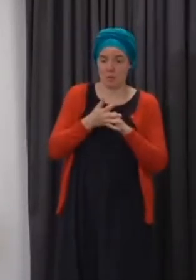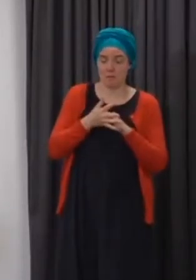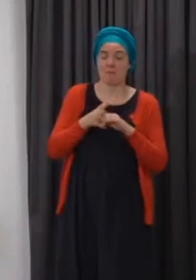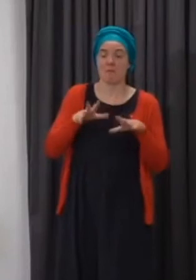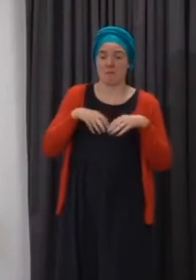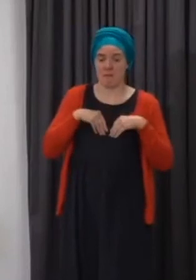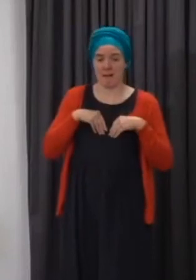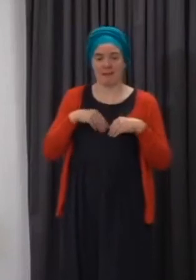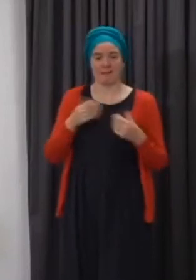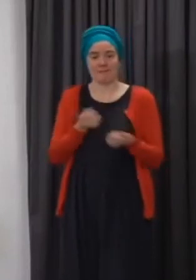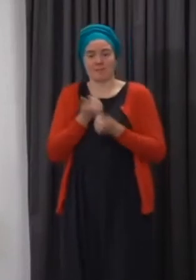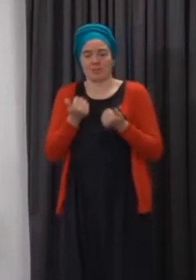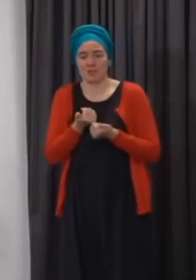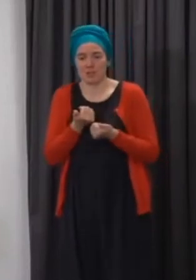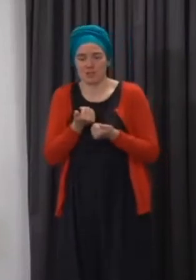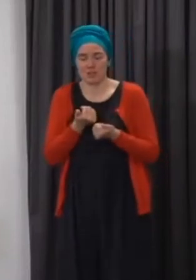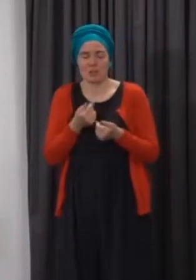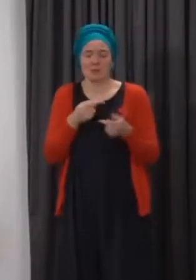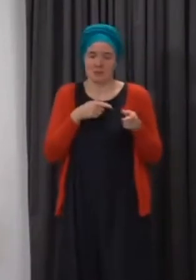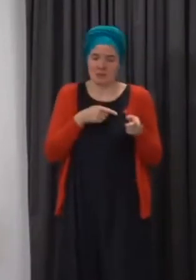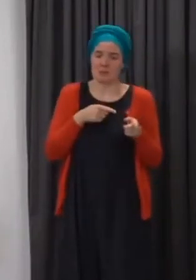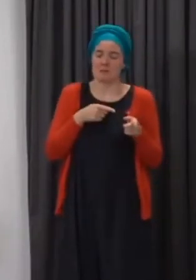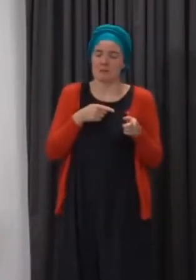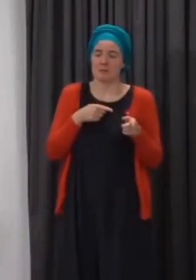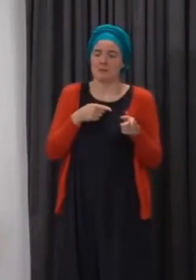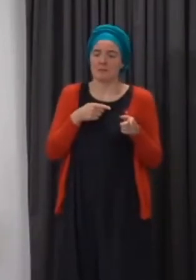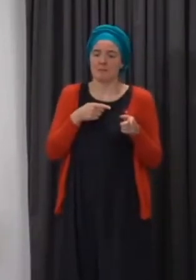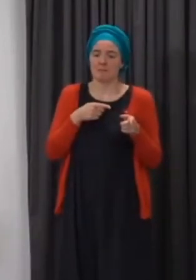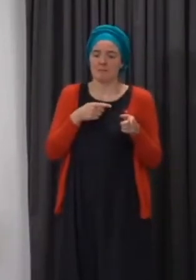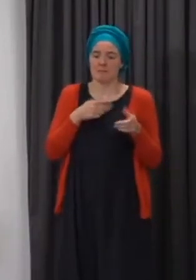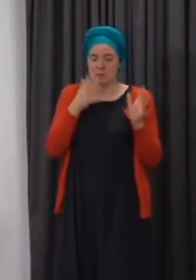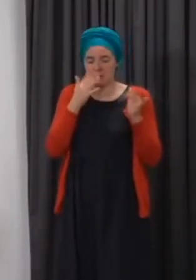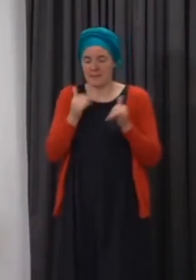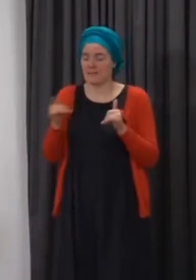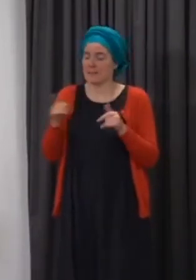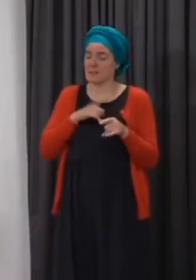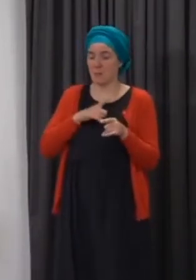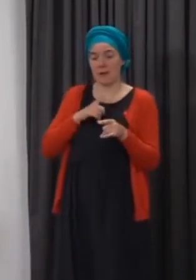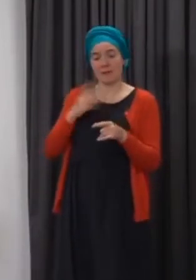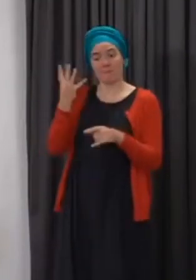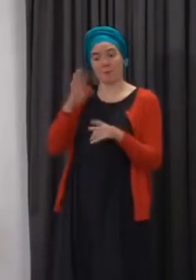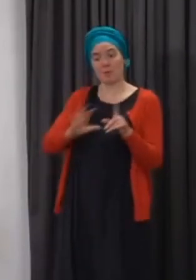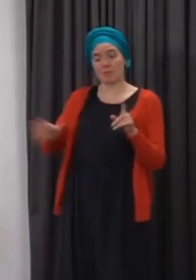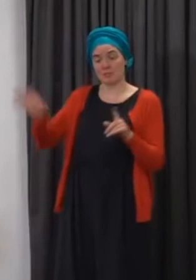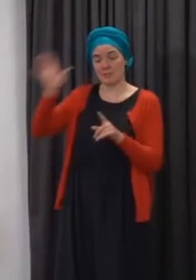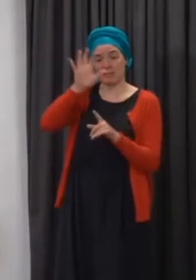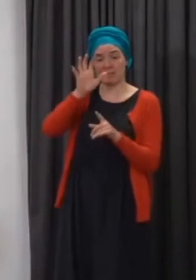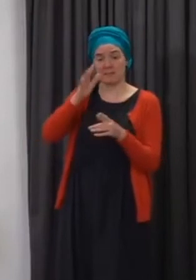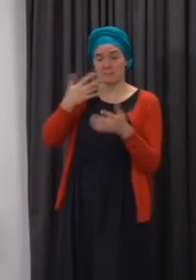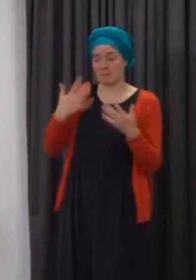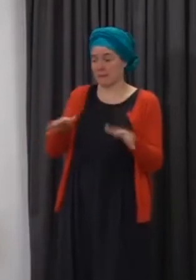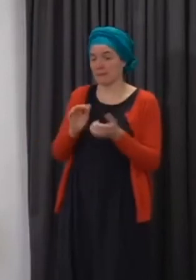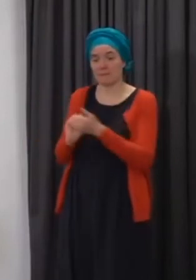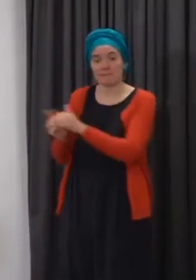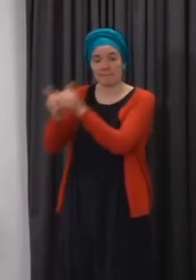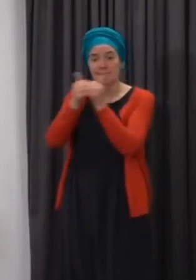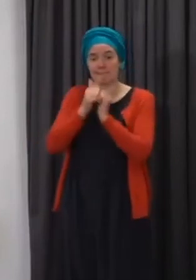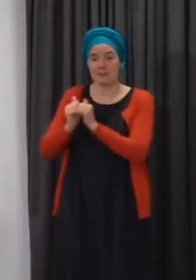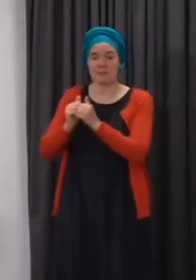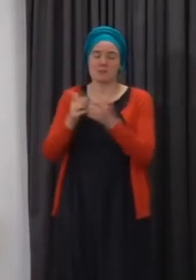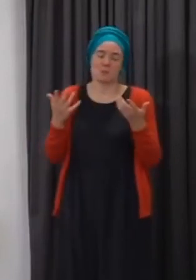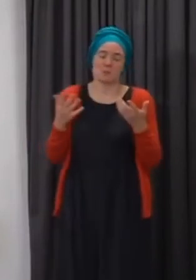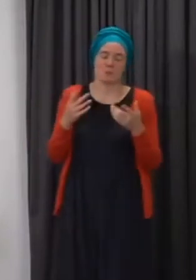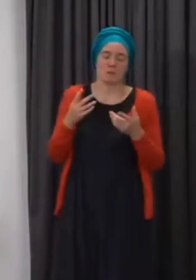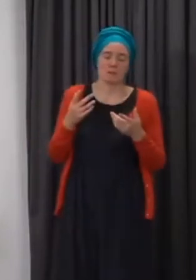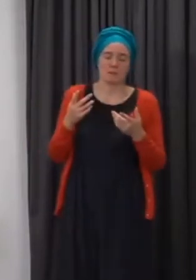why, on a UK-wide basis and working across the 4 nations, we've been developing proposals to ensure that those antibody tests can be accessed and be